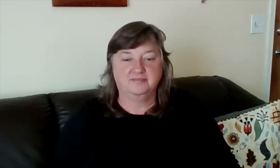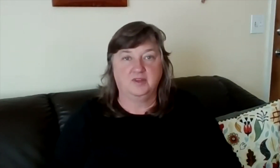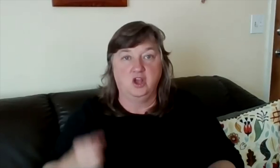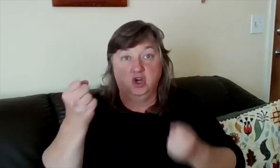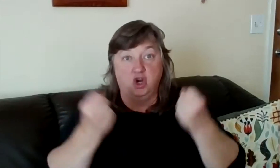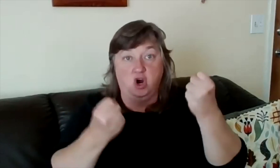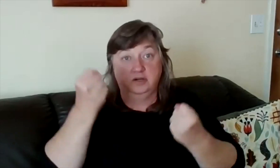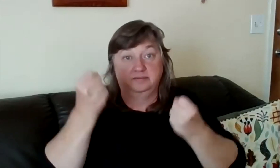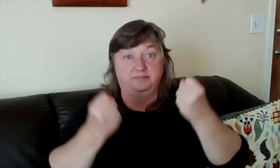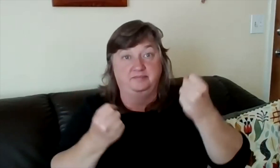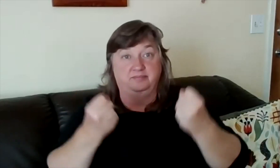Car.